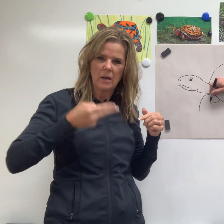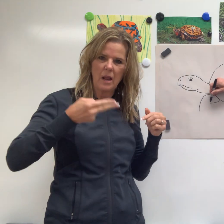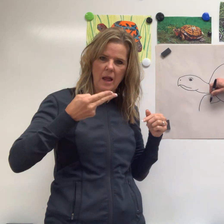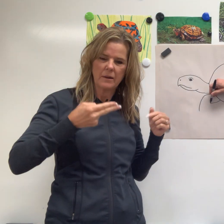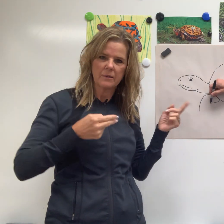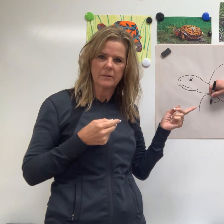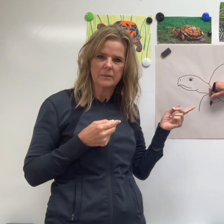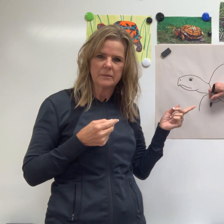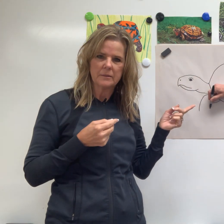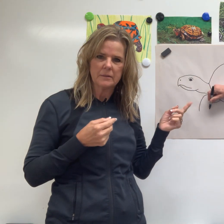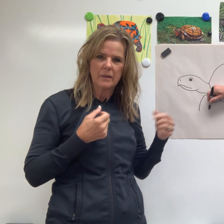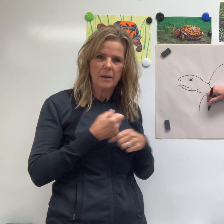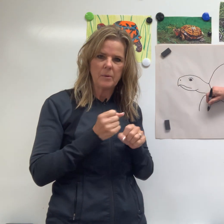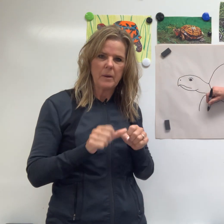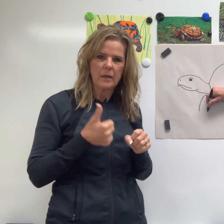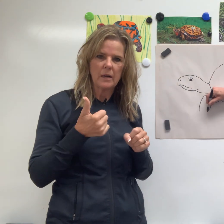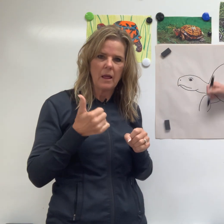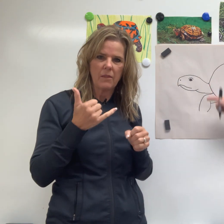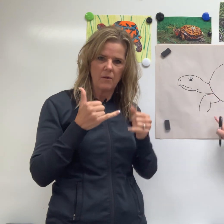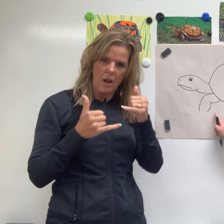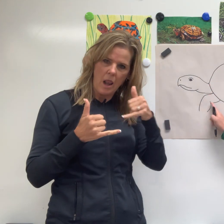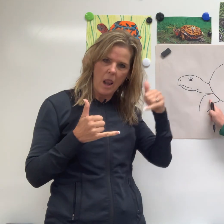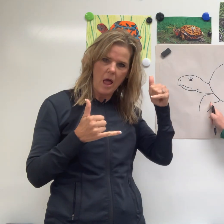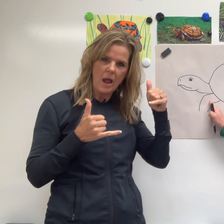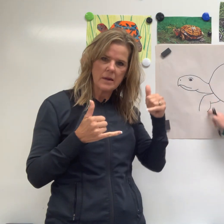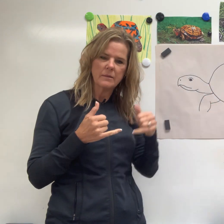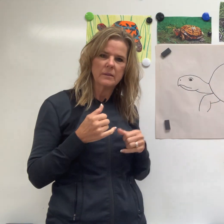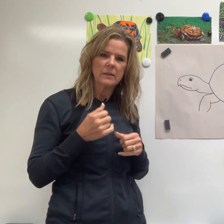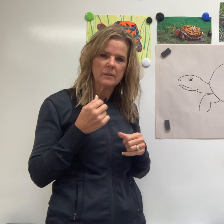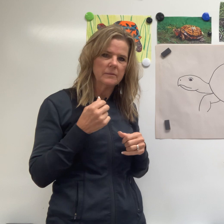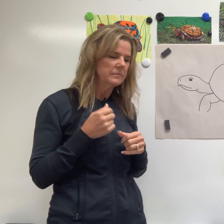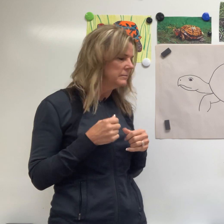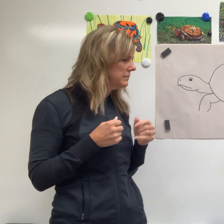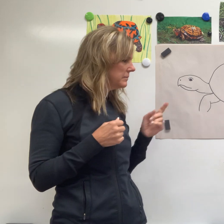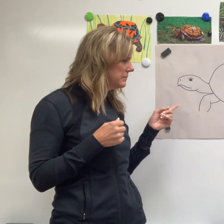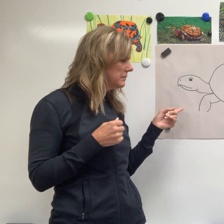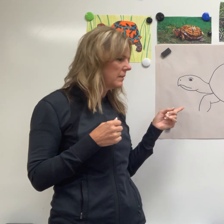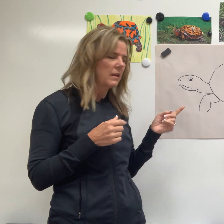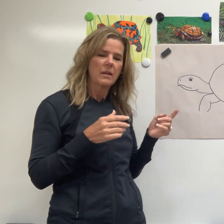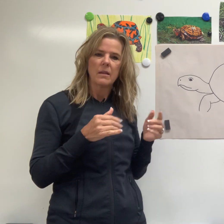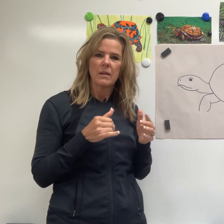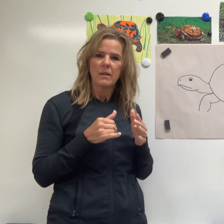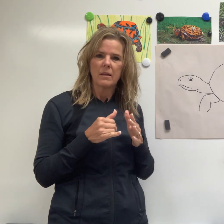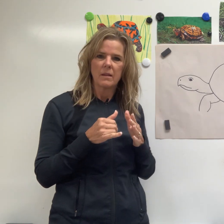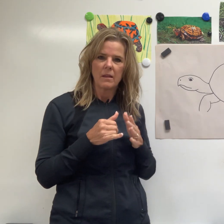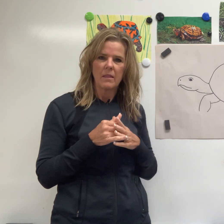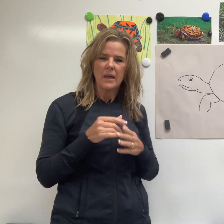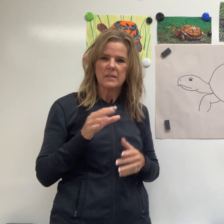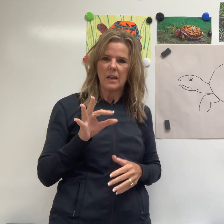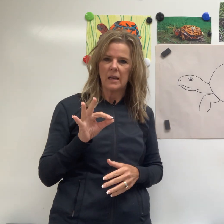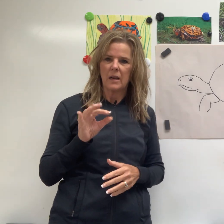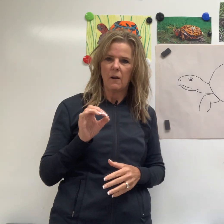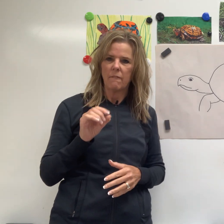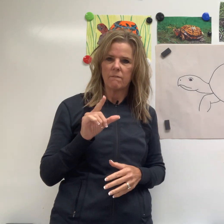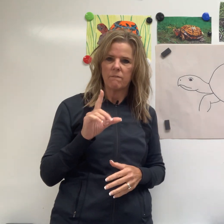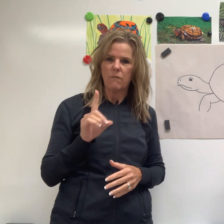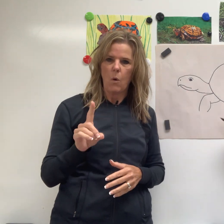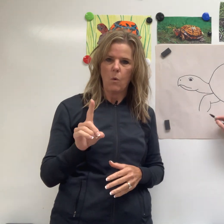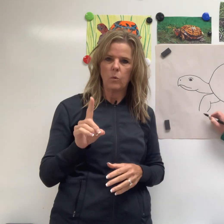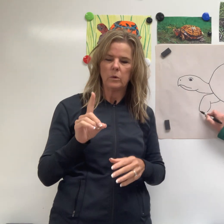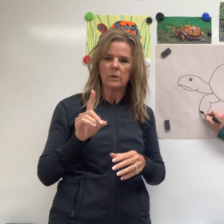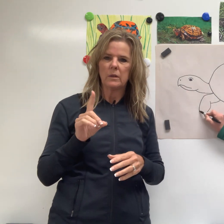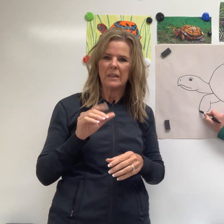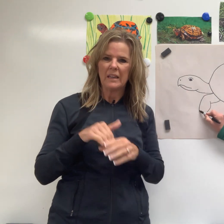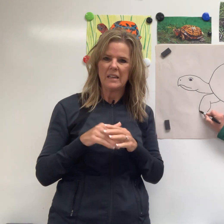higher? I'm gonna make another line that comes down. See how it kind of cuts across? That's a little fold in his skin that makes it look really